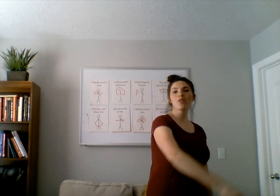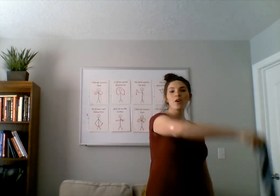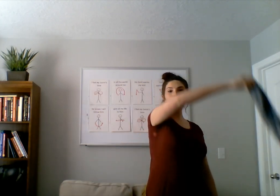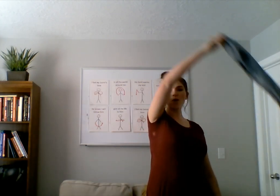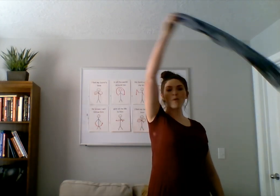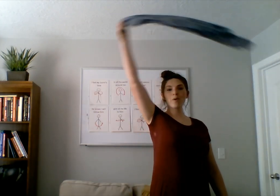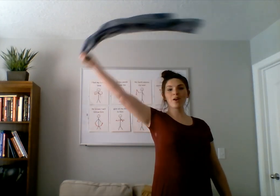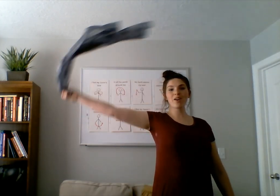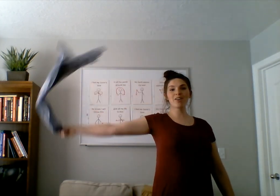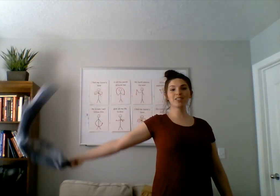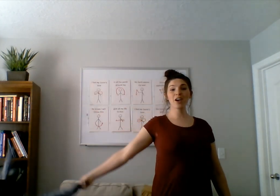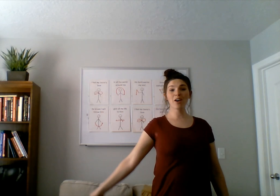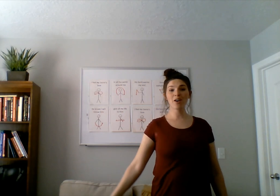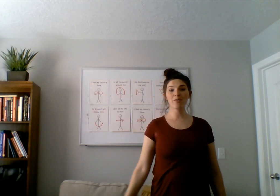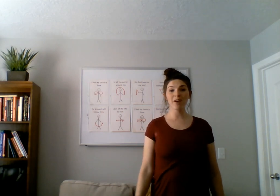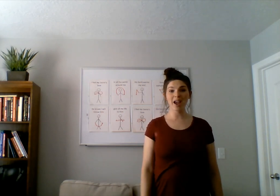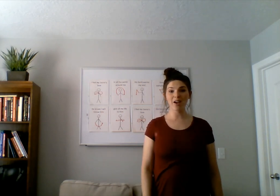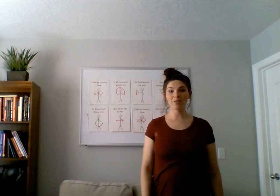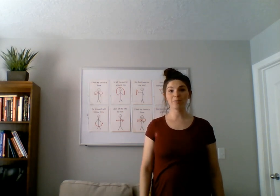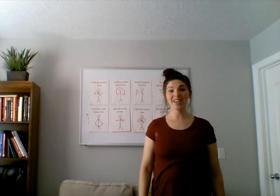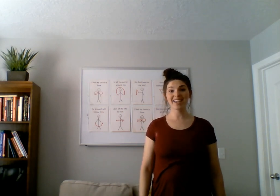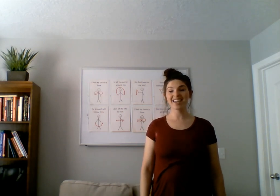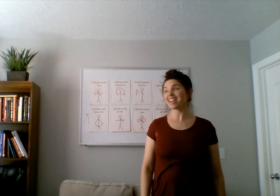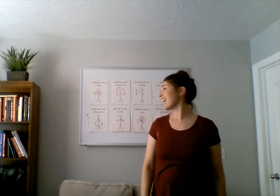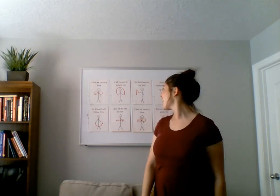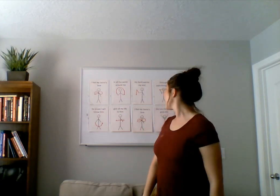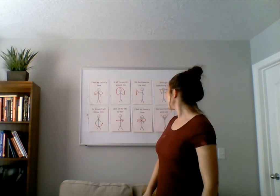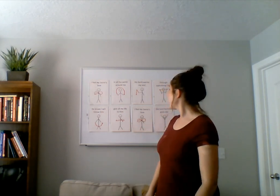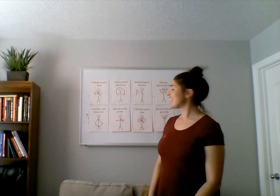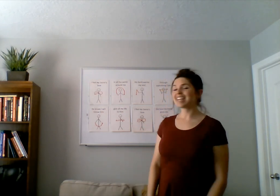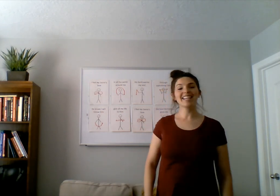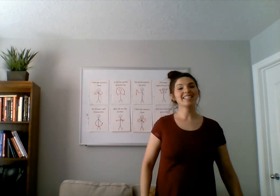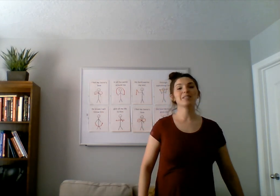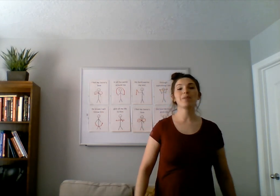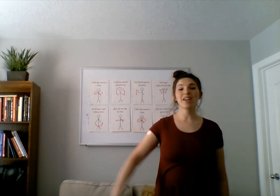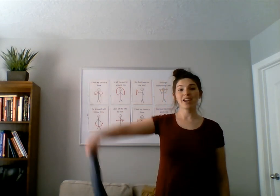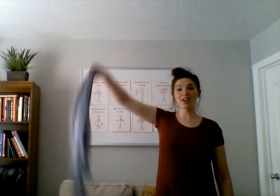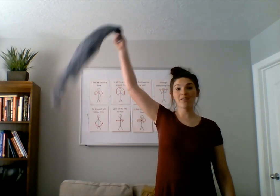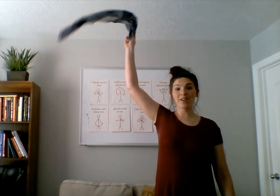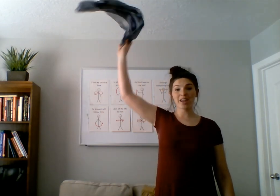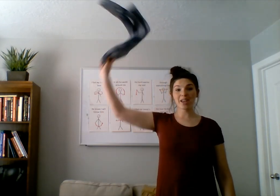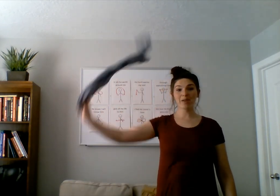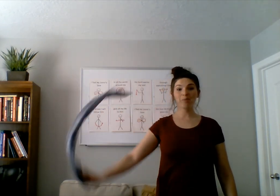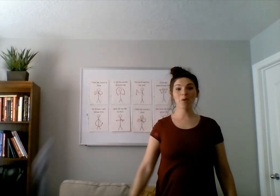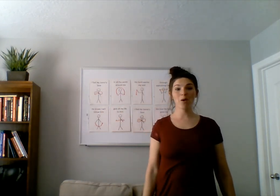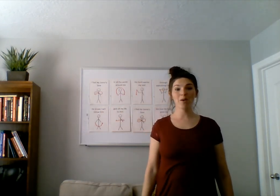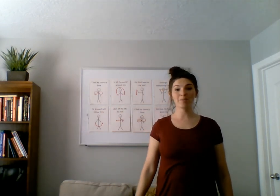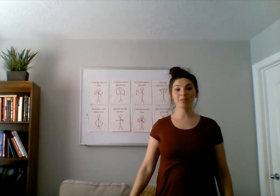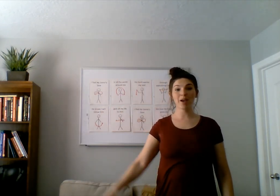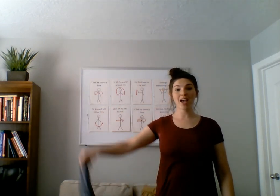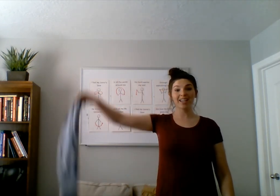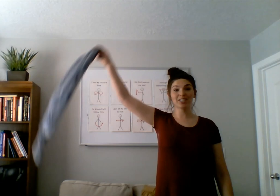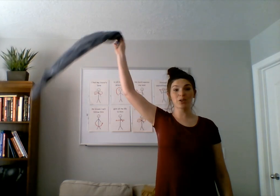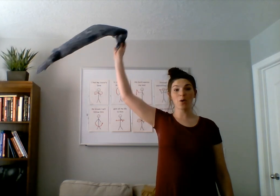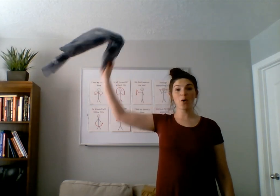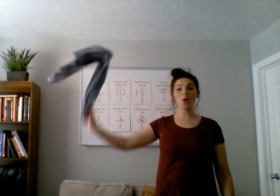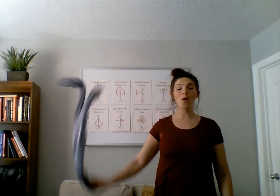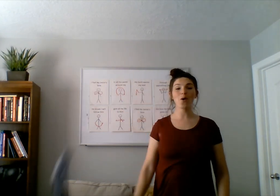the world around me. His Spirit warms my soul